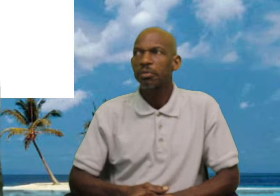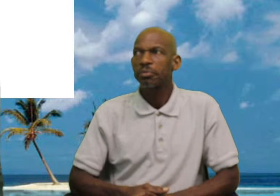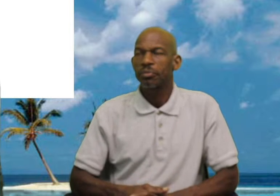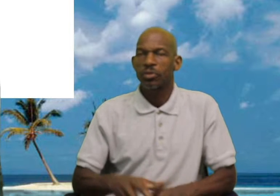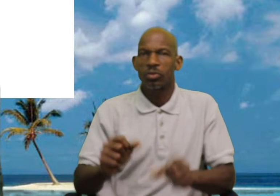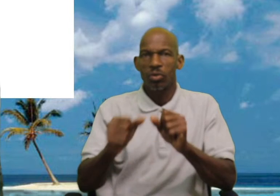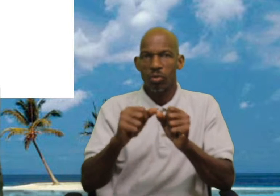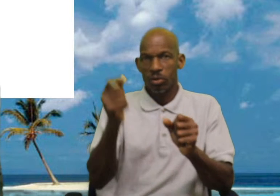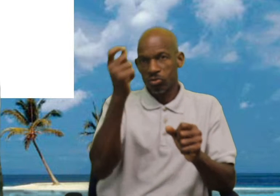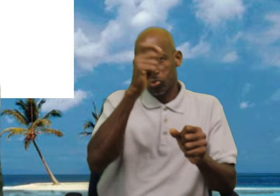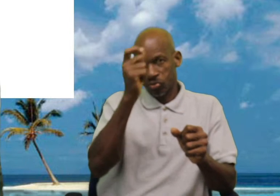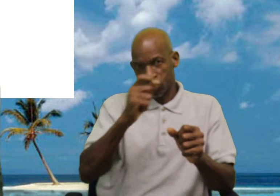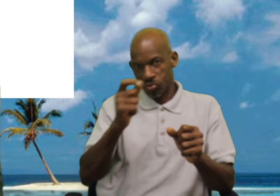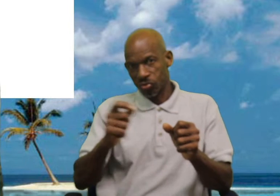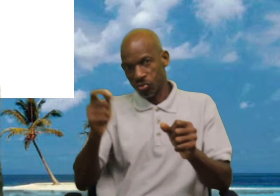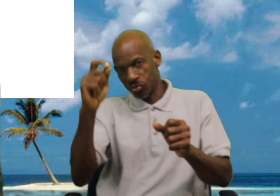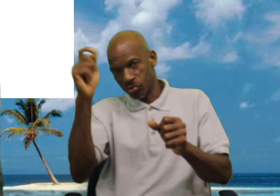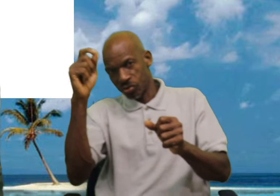these pronouns.